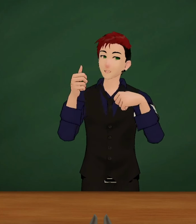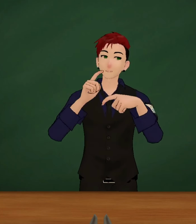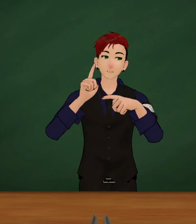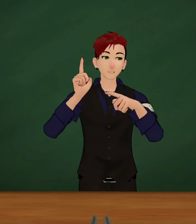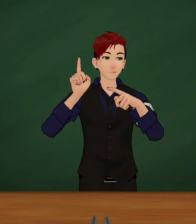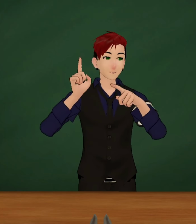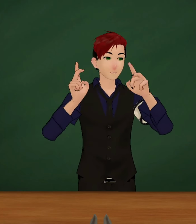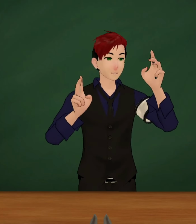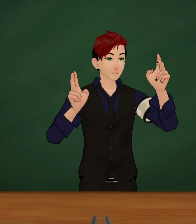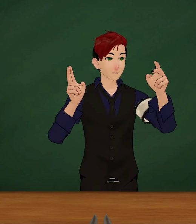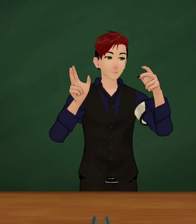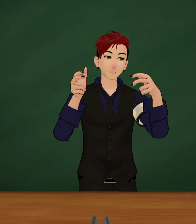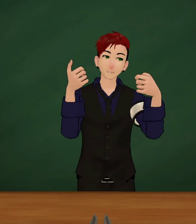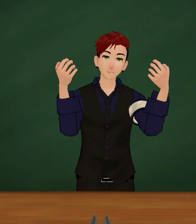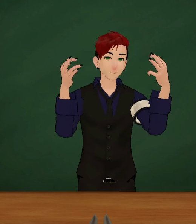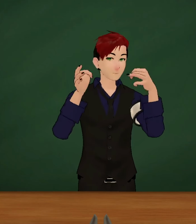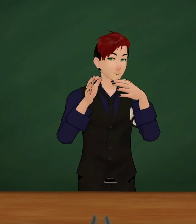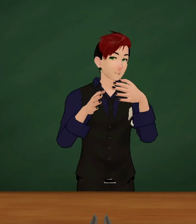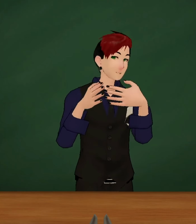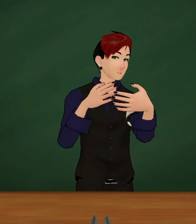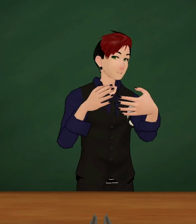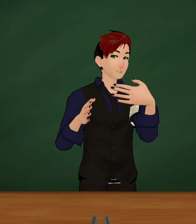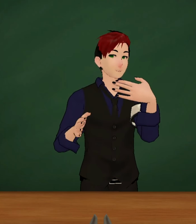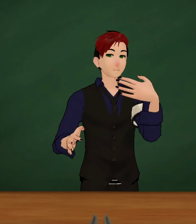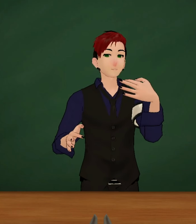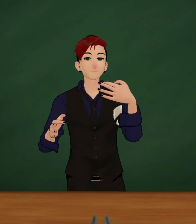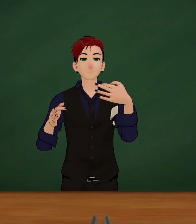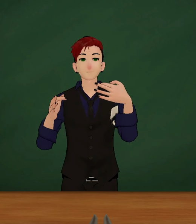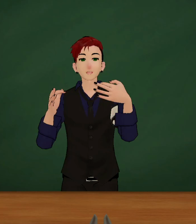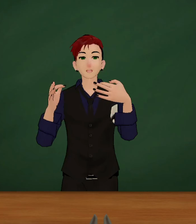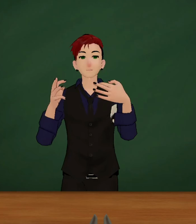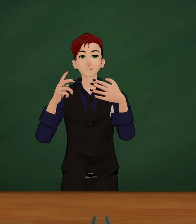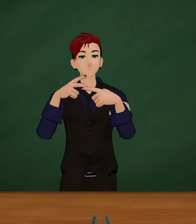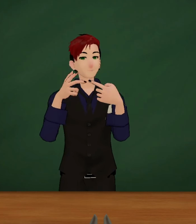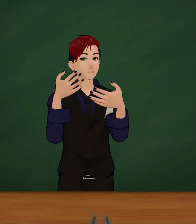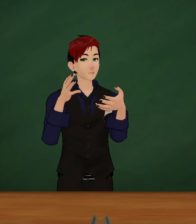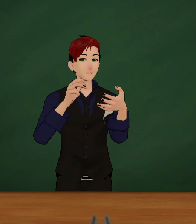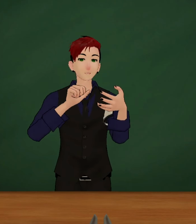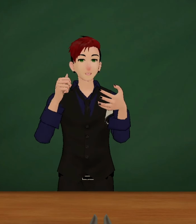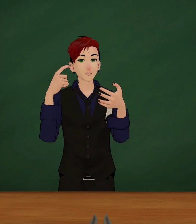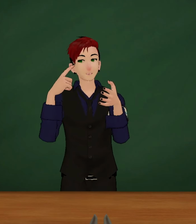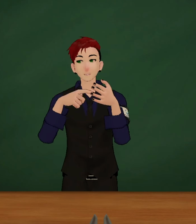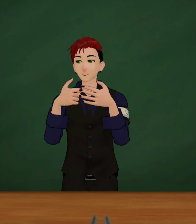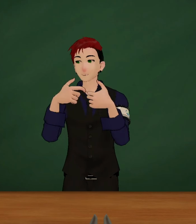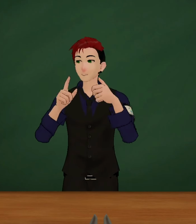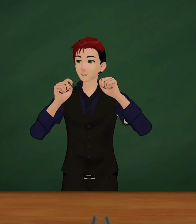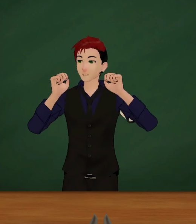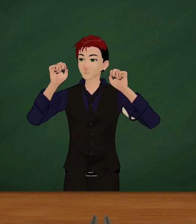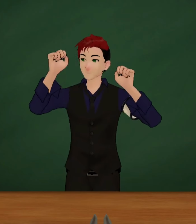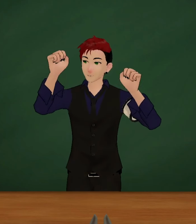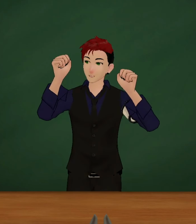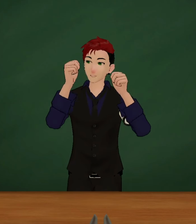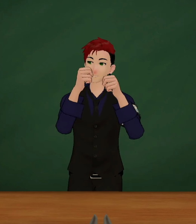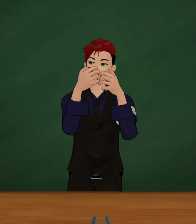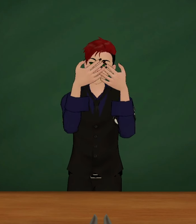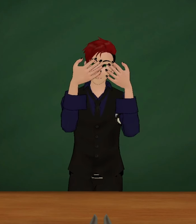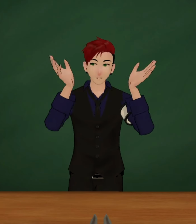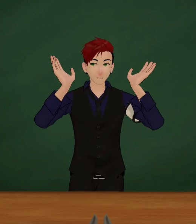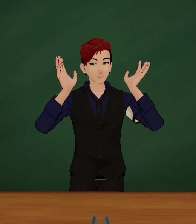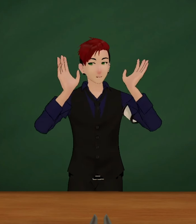life with other deaf people, fluent people, whatever. But it's one thing that I haven't noticed anybody teach in VR.